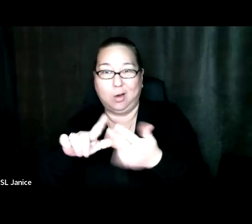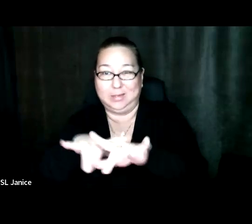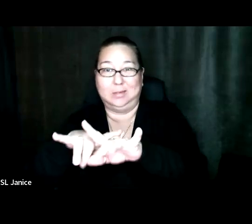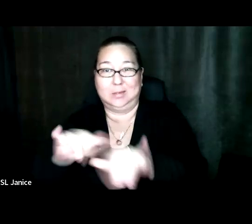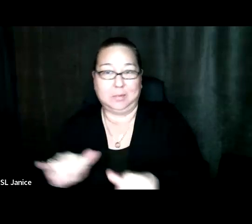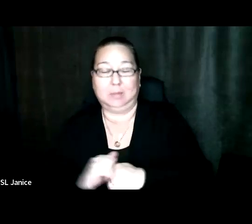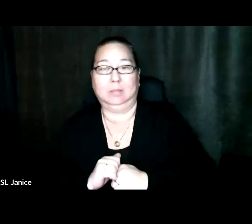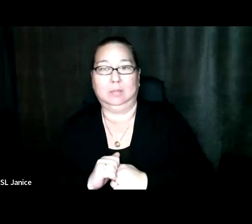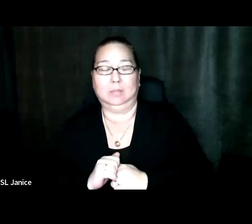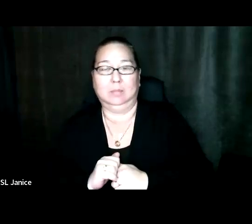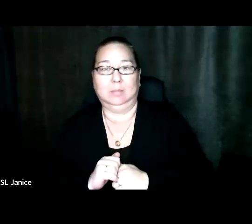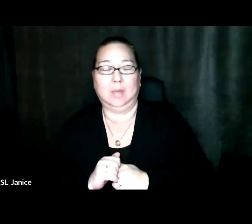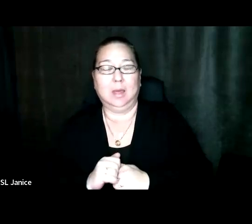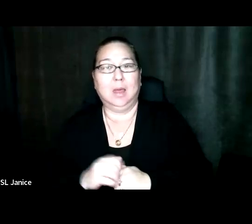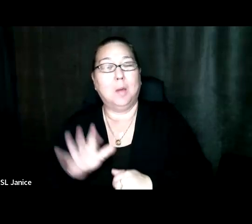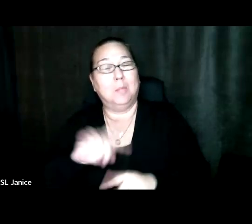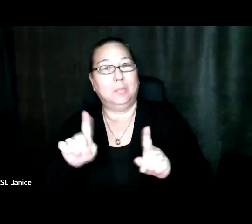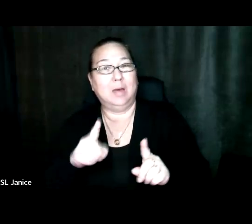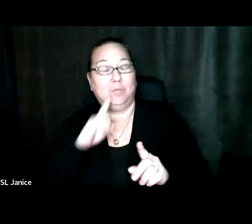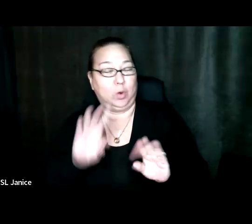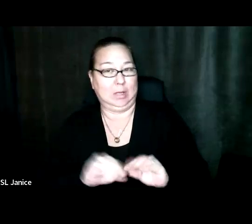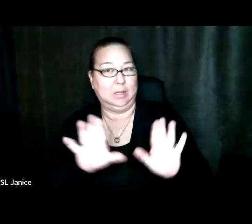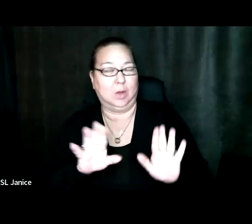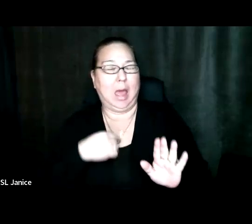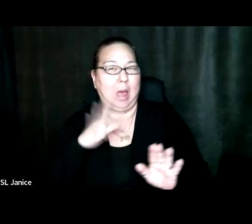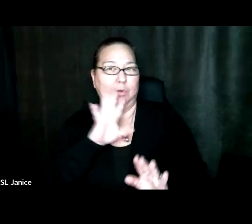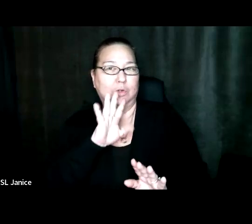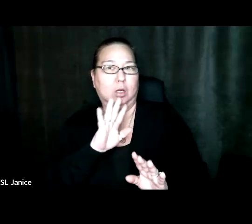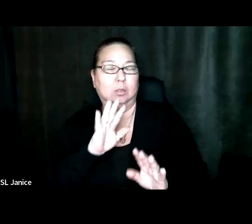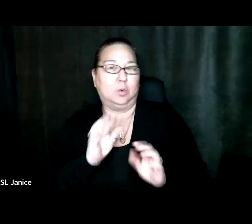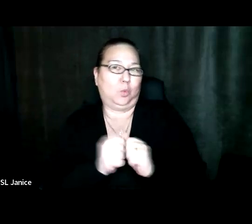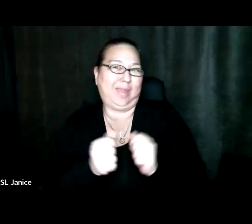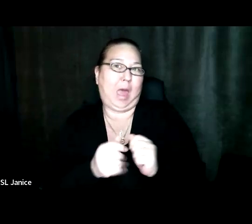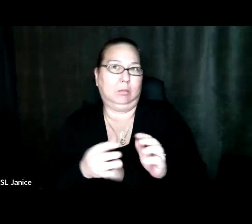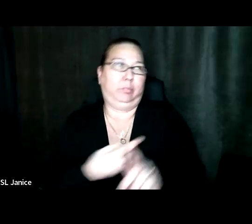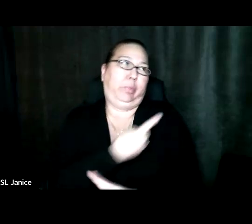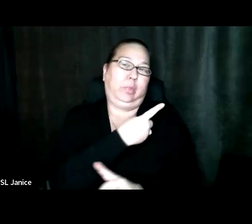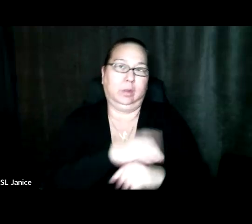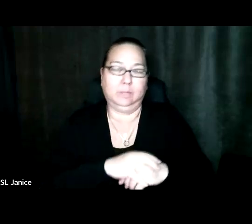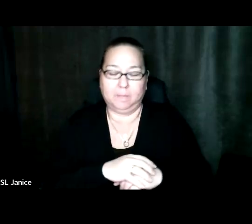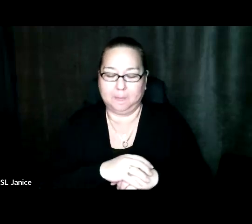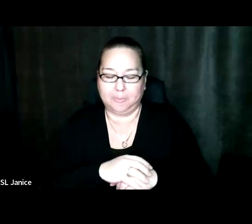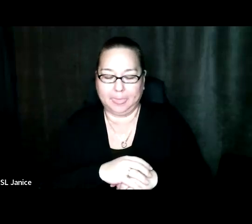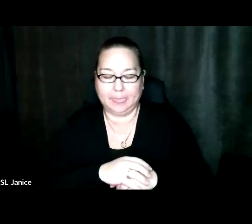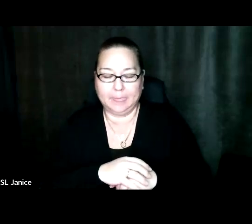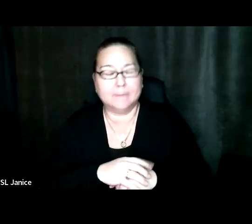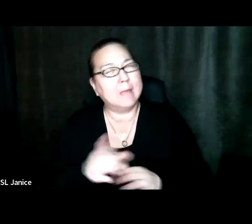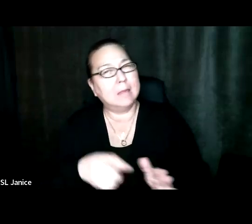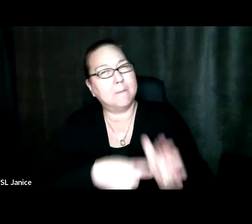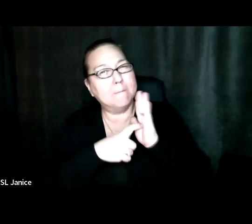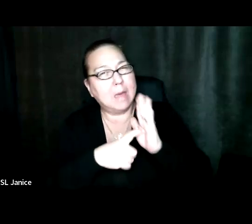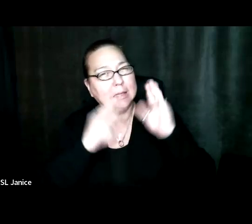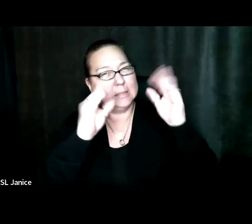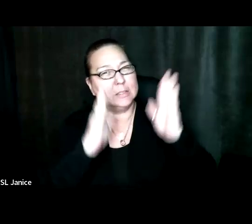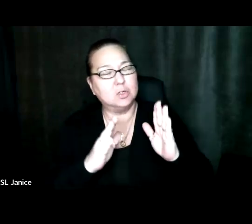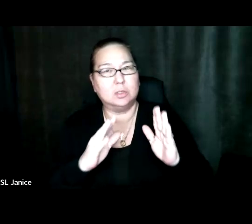sure I don't need to belabor my point, but for the sake of clarity, I will speak for a moment without metaphor. Demanding and expecting educators to teach the tremendously